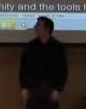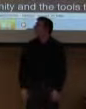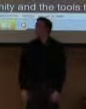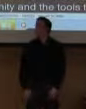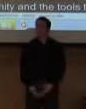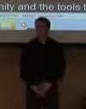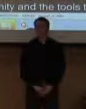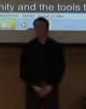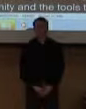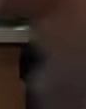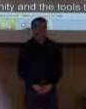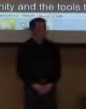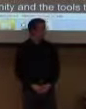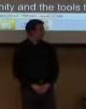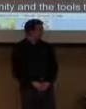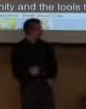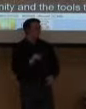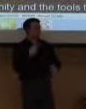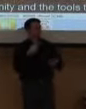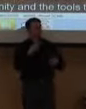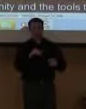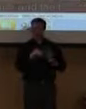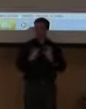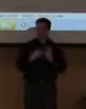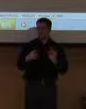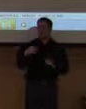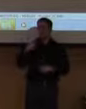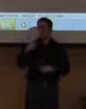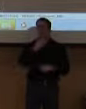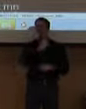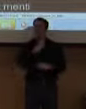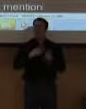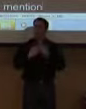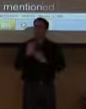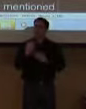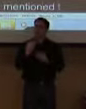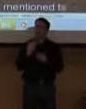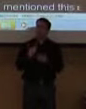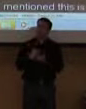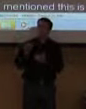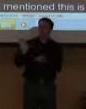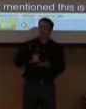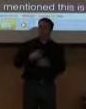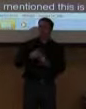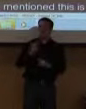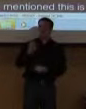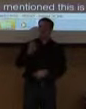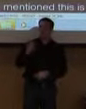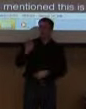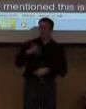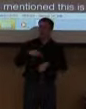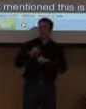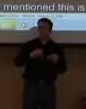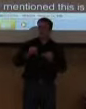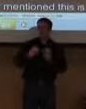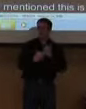Okay, so as Gary mentioned, this is a project that's been funded from the National Science Foundation. It's